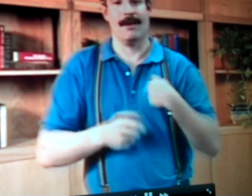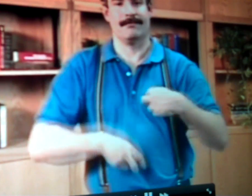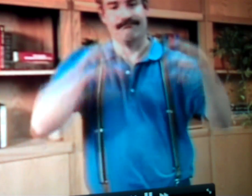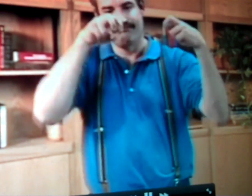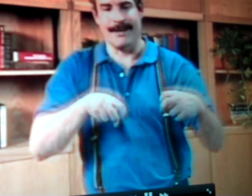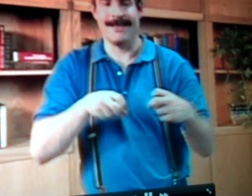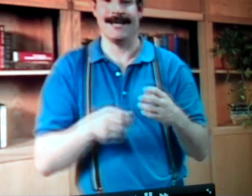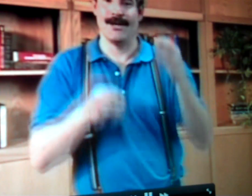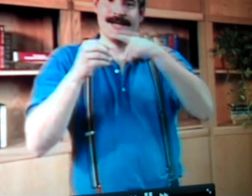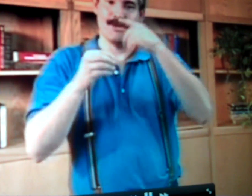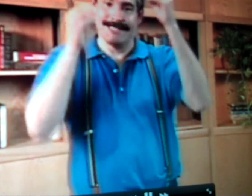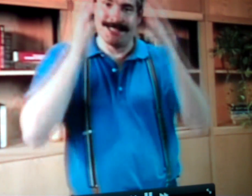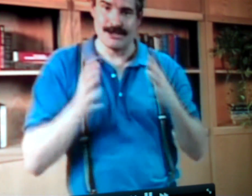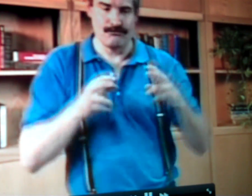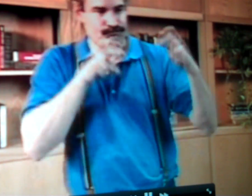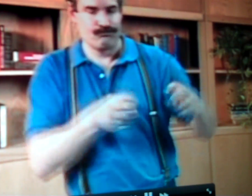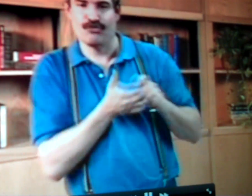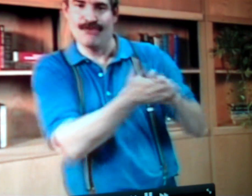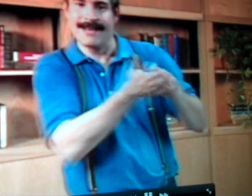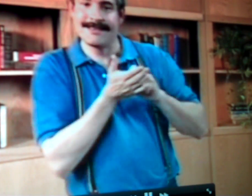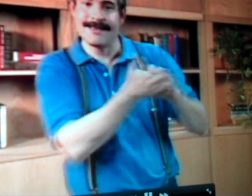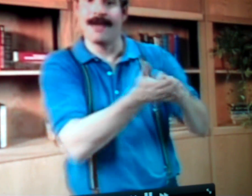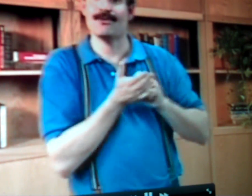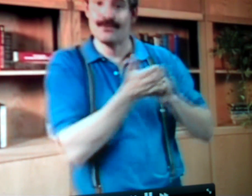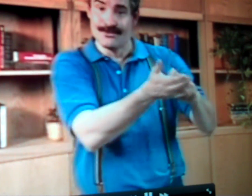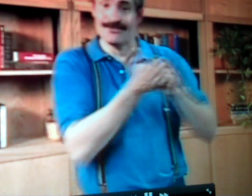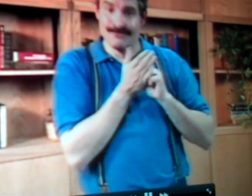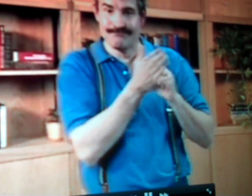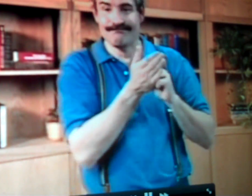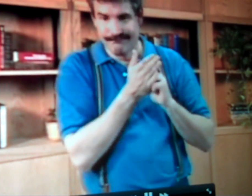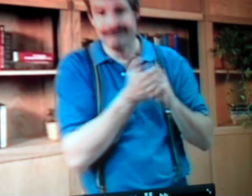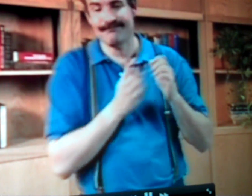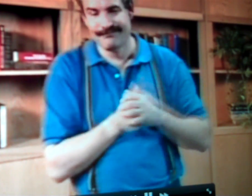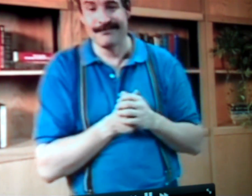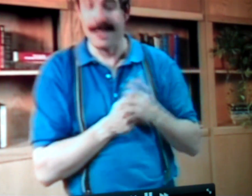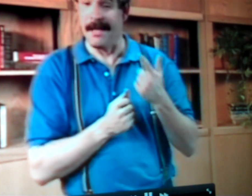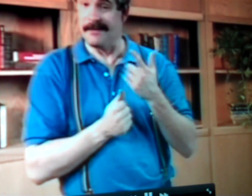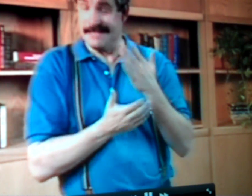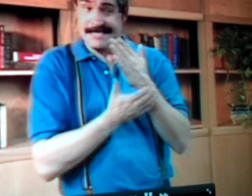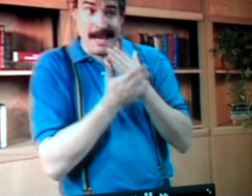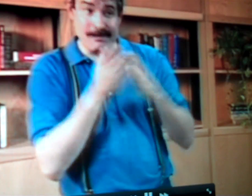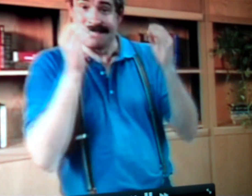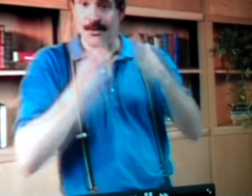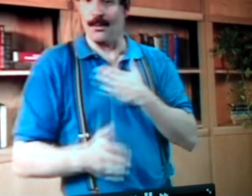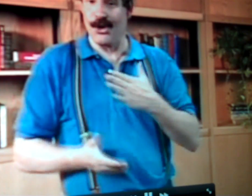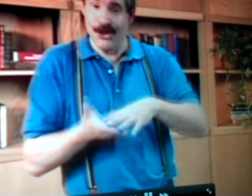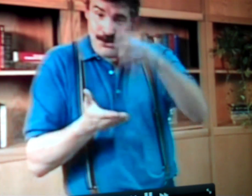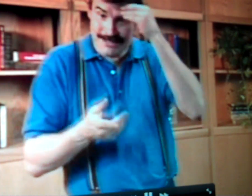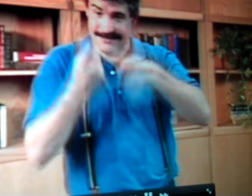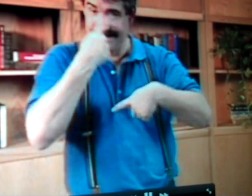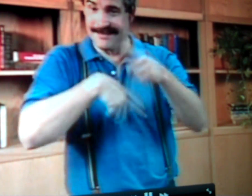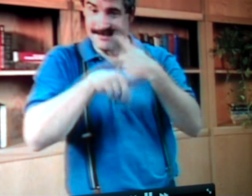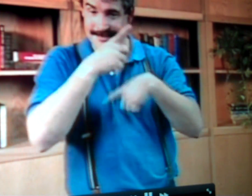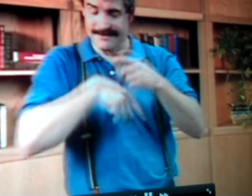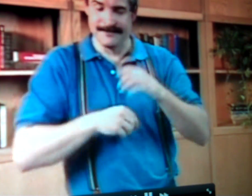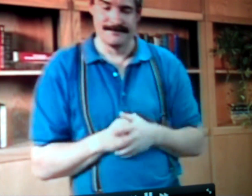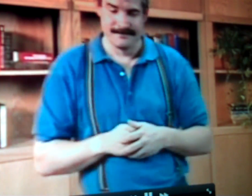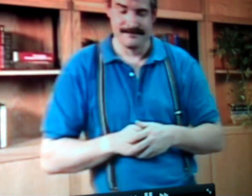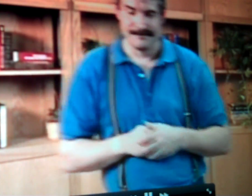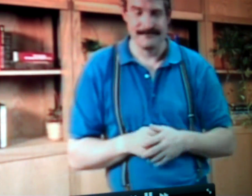I started doing an independent study, and so I sat down with the hearing teacher and we wrote notes back and forth to communicate. A few of my teachers